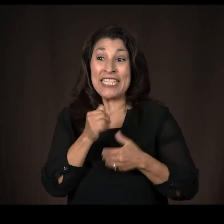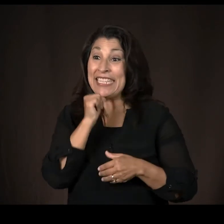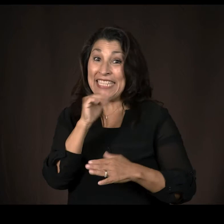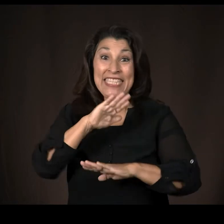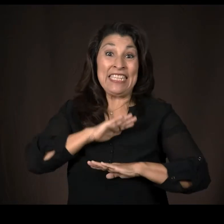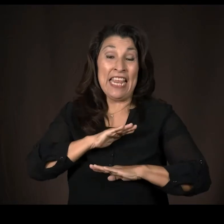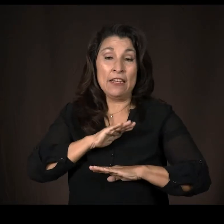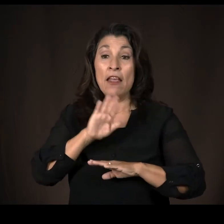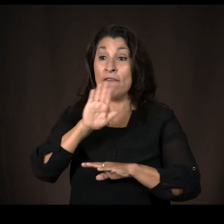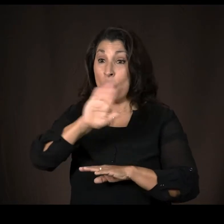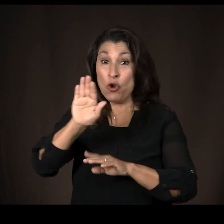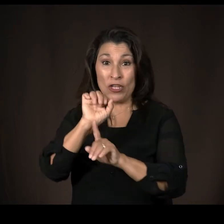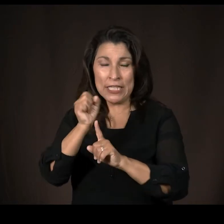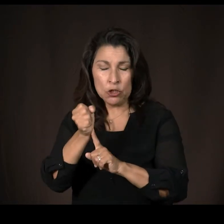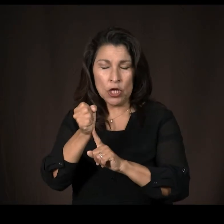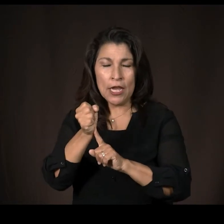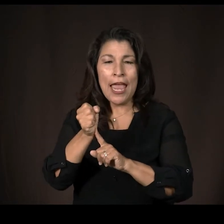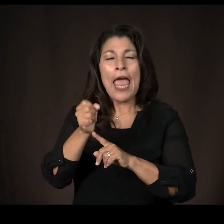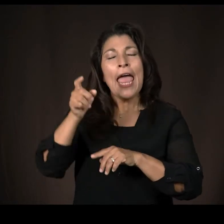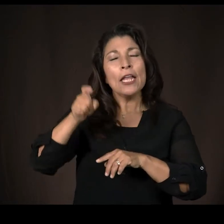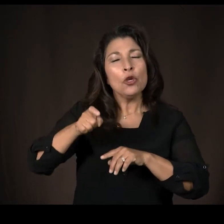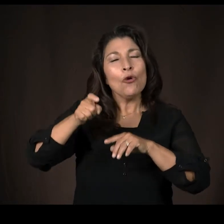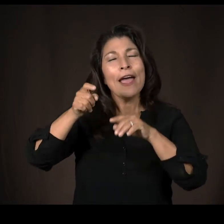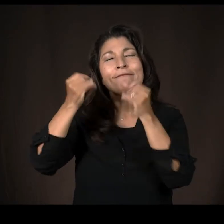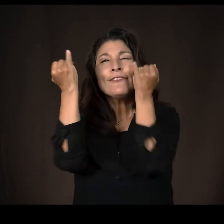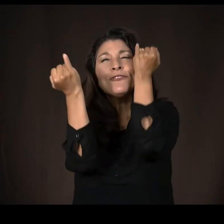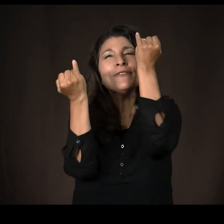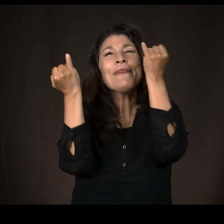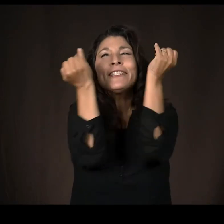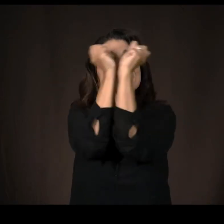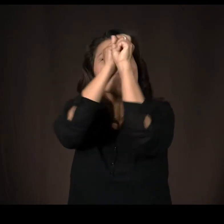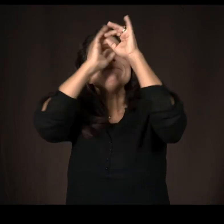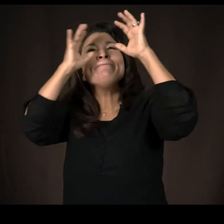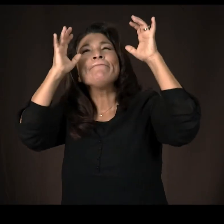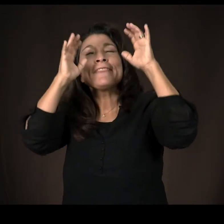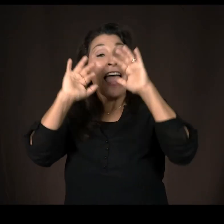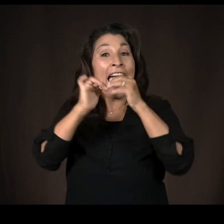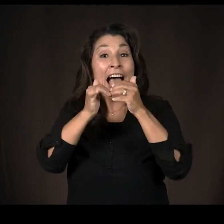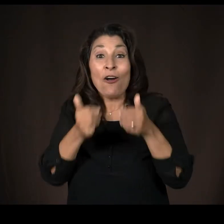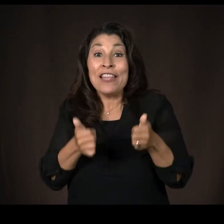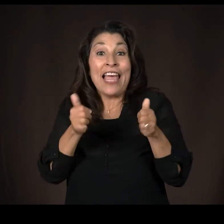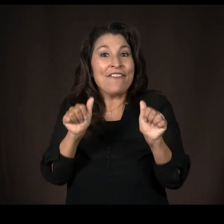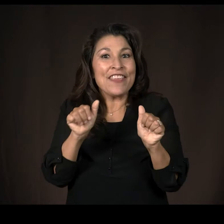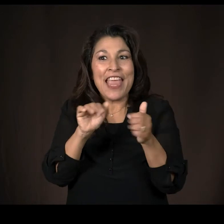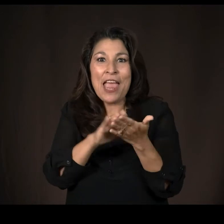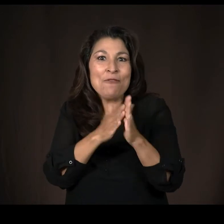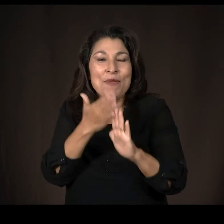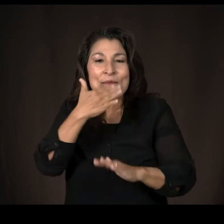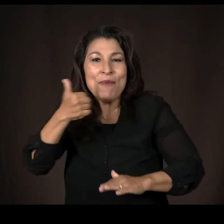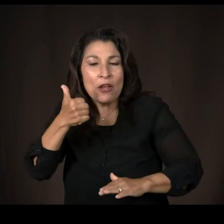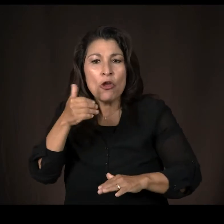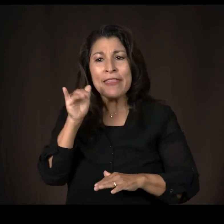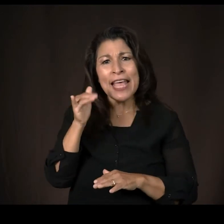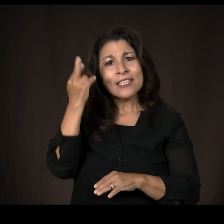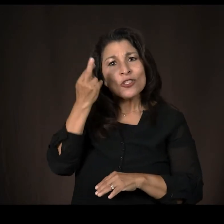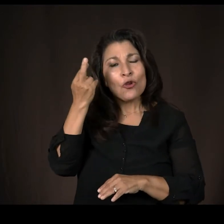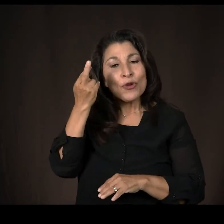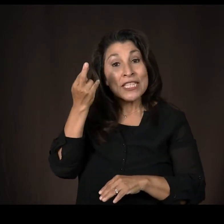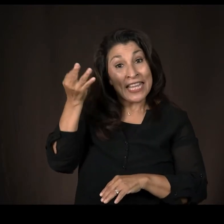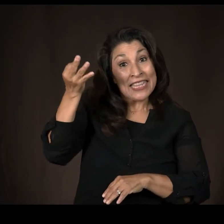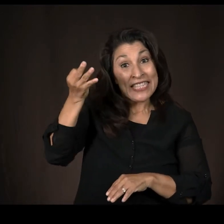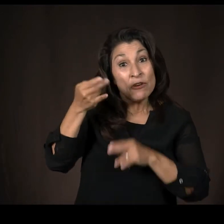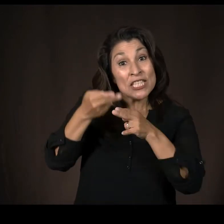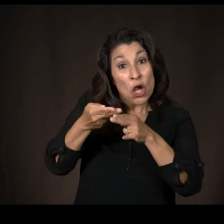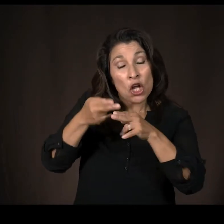then you're going to have to picture how it could be better. That's why this series is called Building a Better